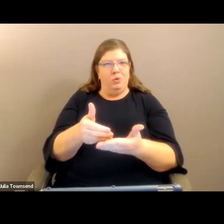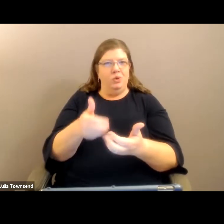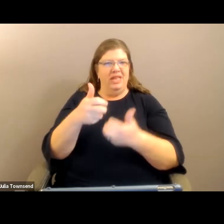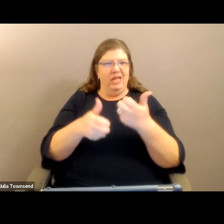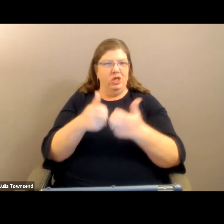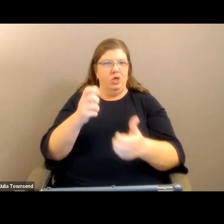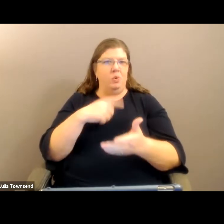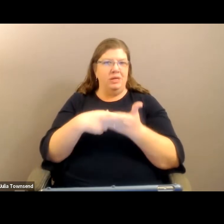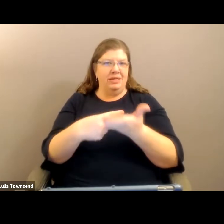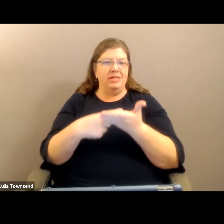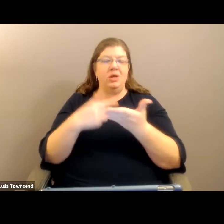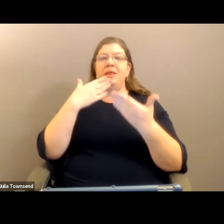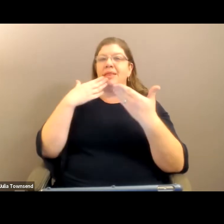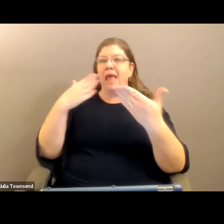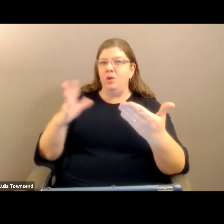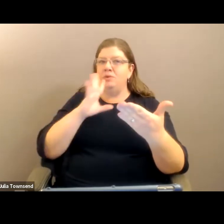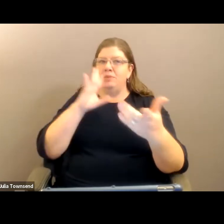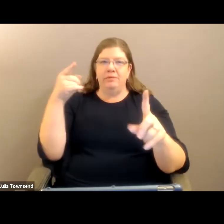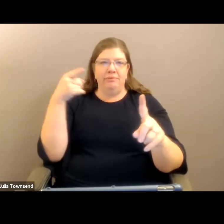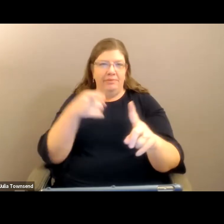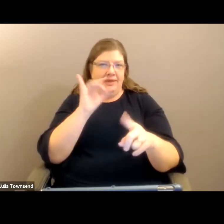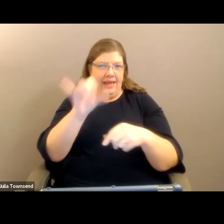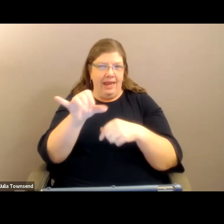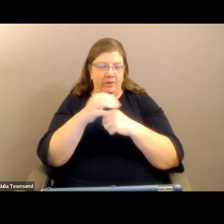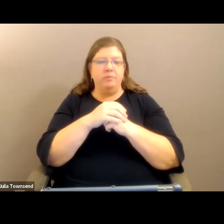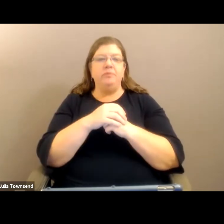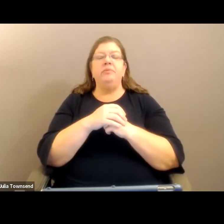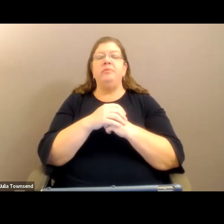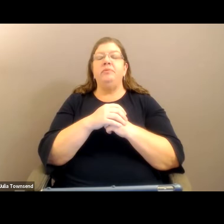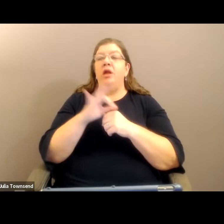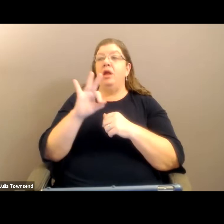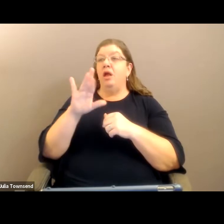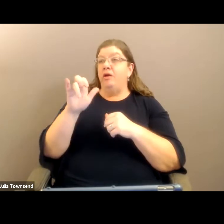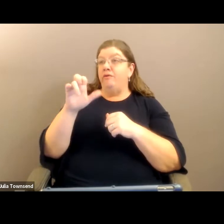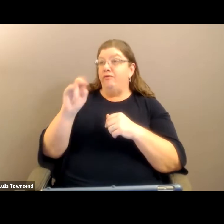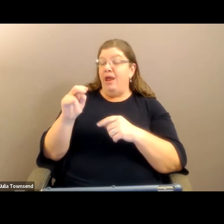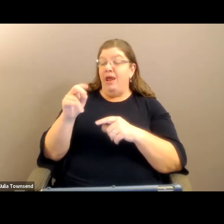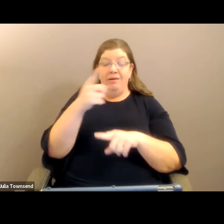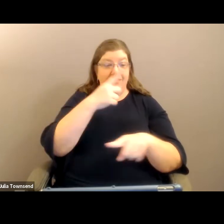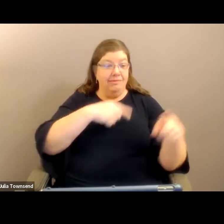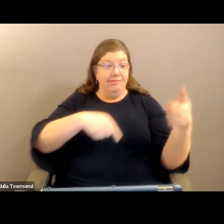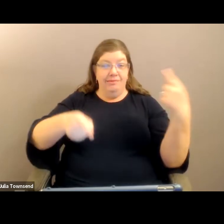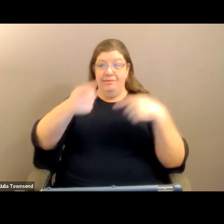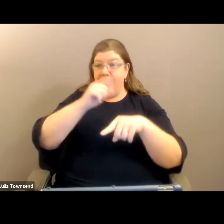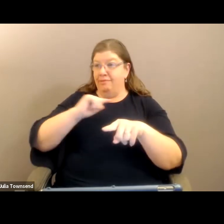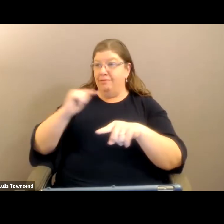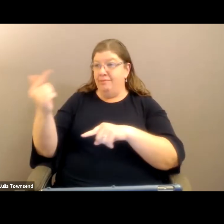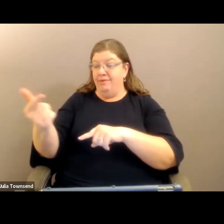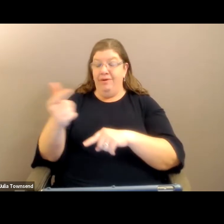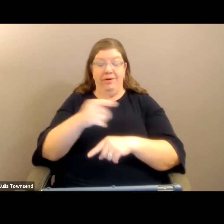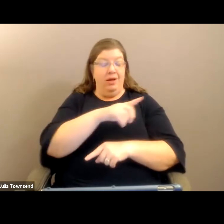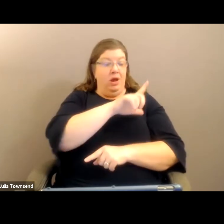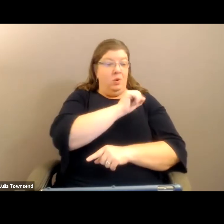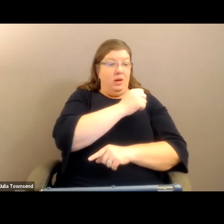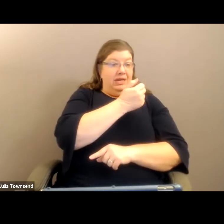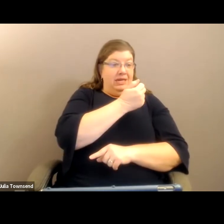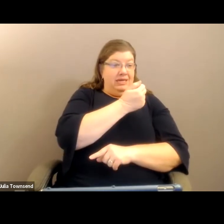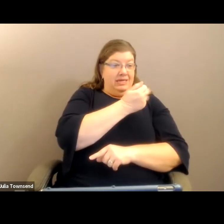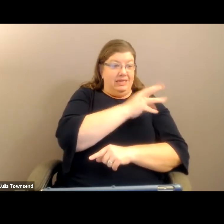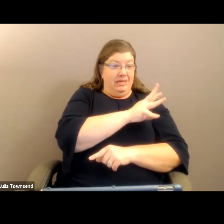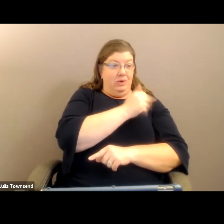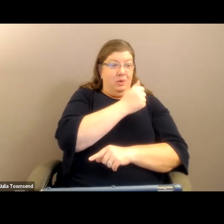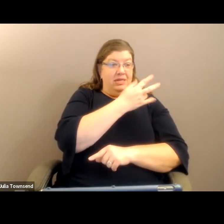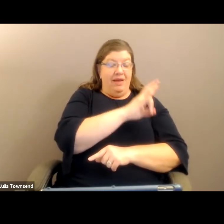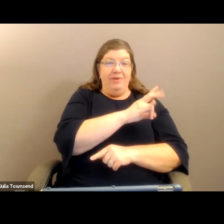to. So thank you for speaking regarding that. And Fran, I guess we've come full circle here. 2016 to 17, this was a